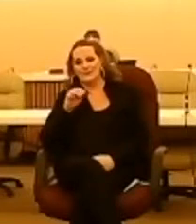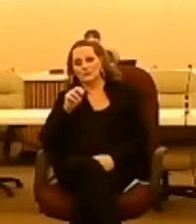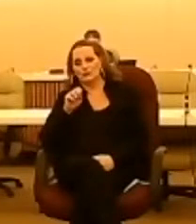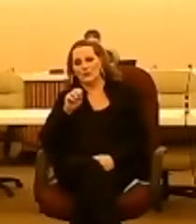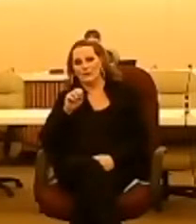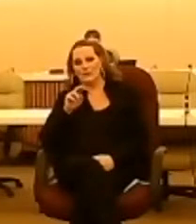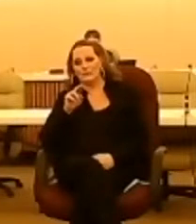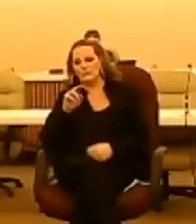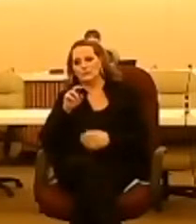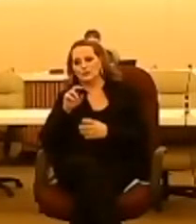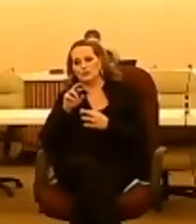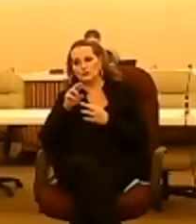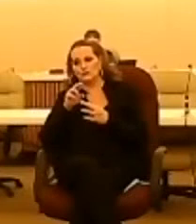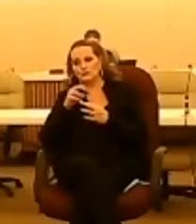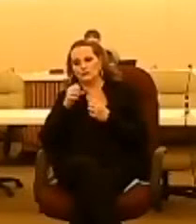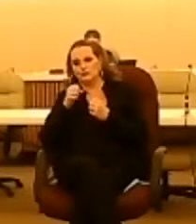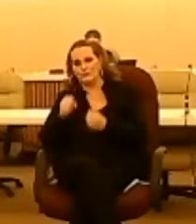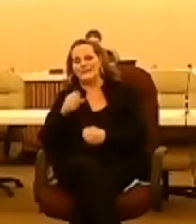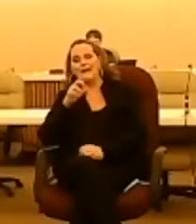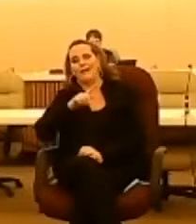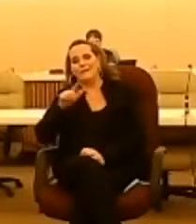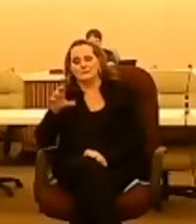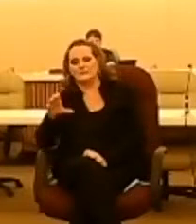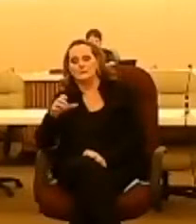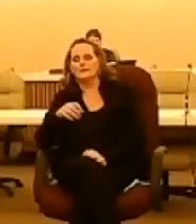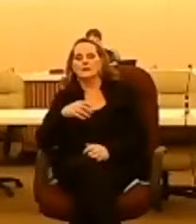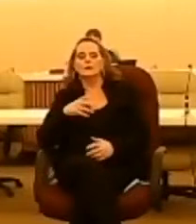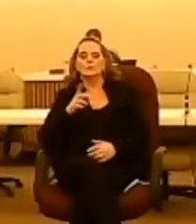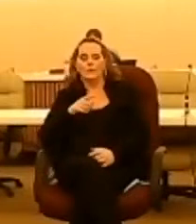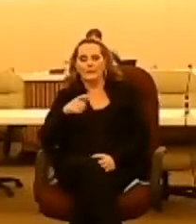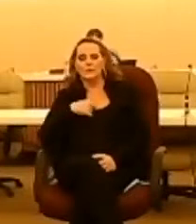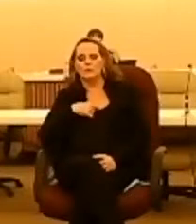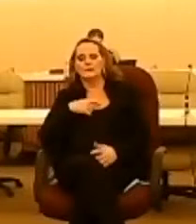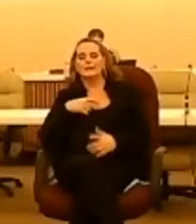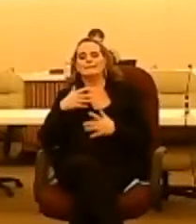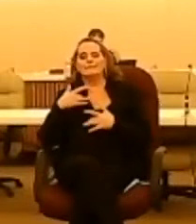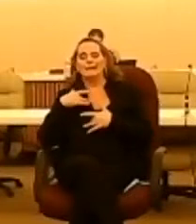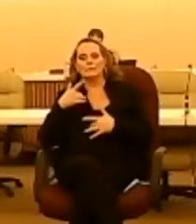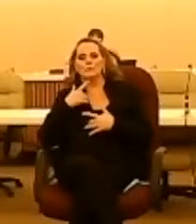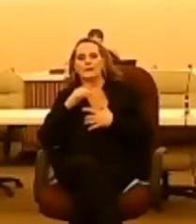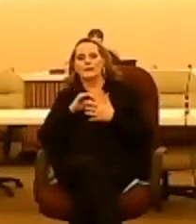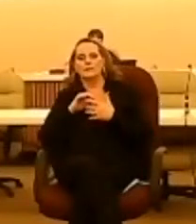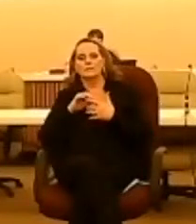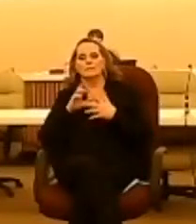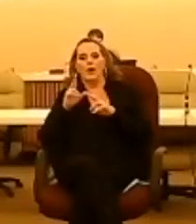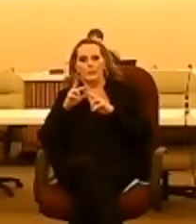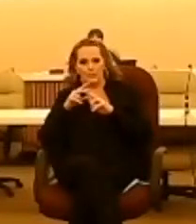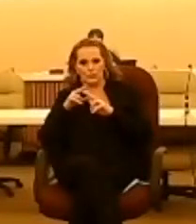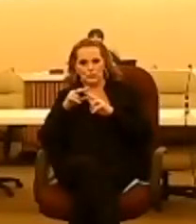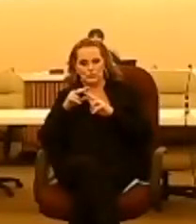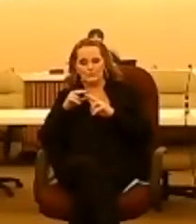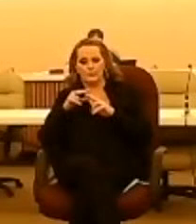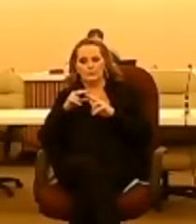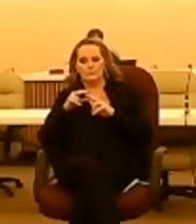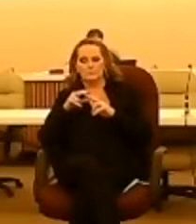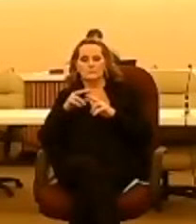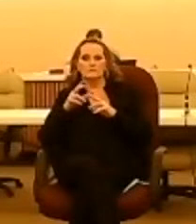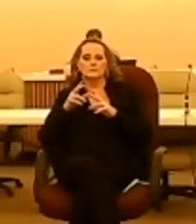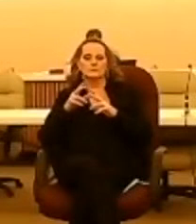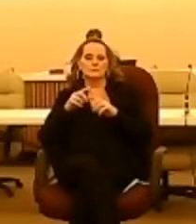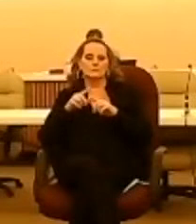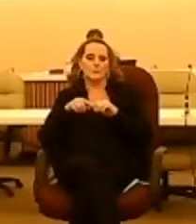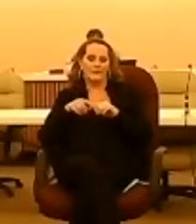do these things, they typically form, because often it's a partnership between depending on if it's joint ownership, because like I